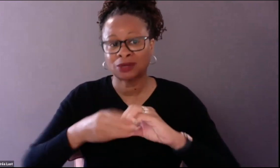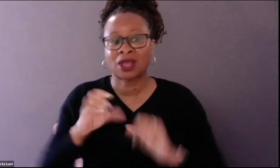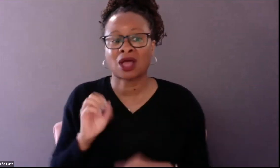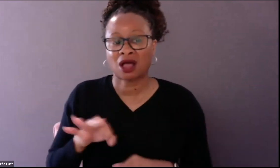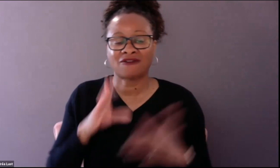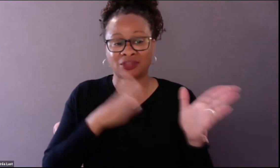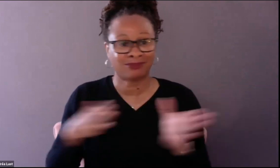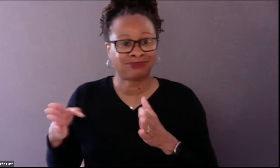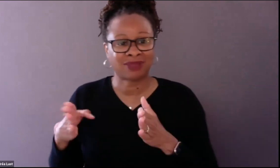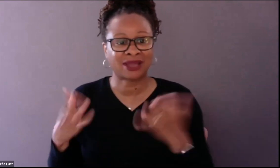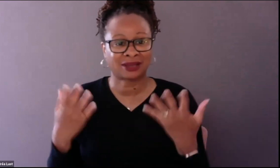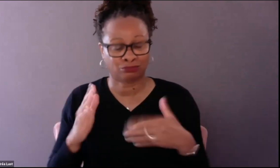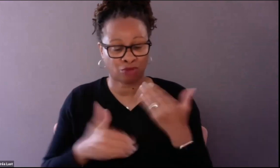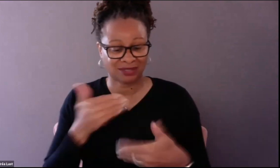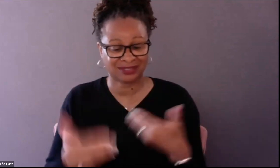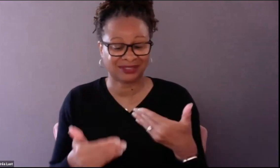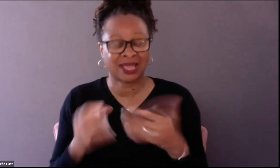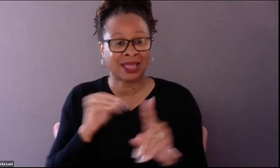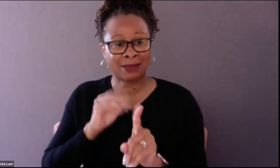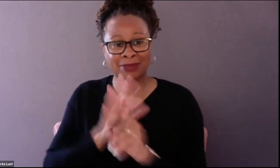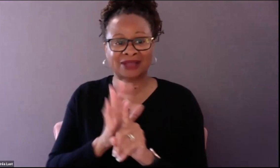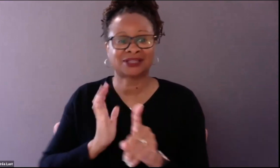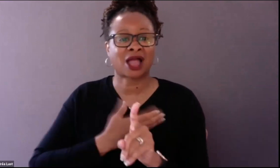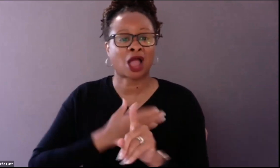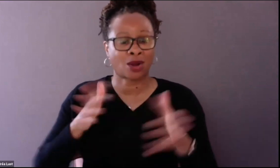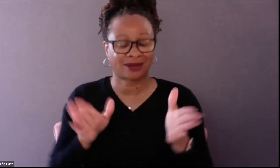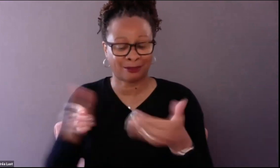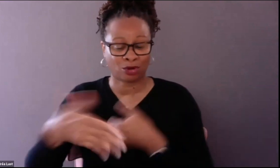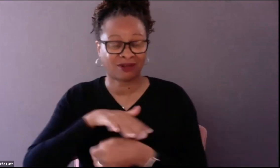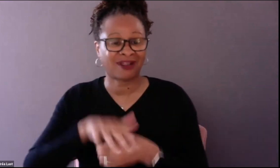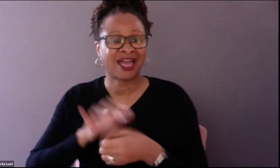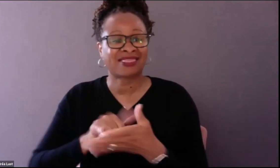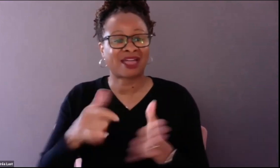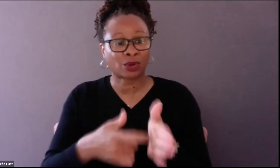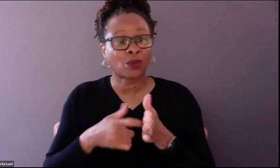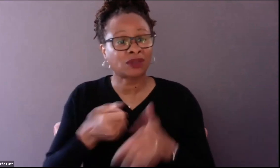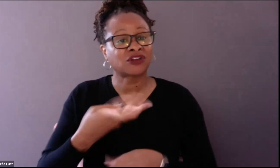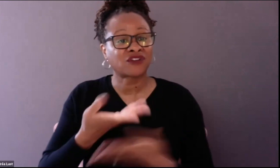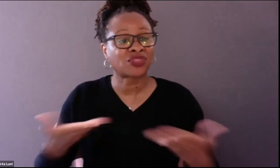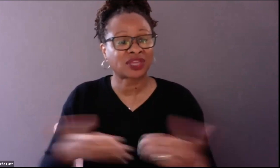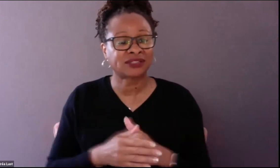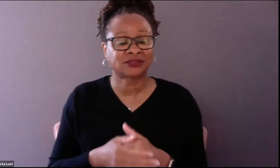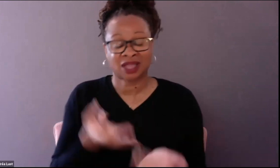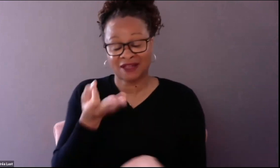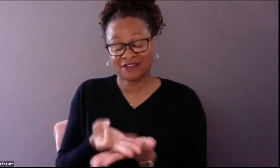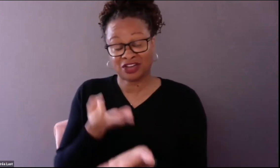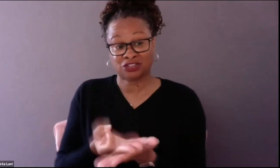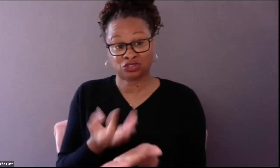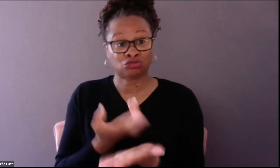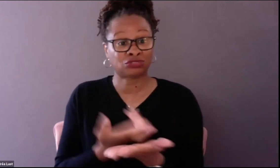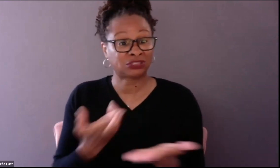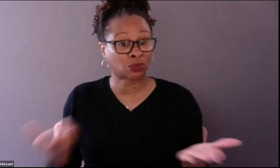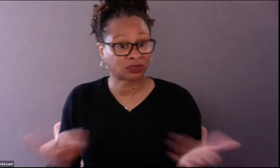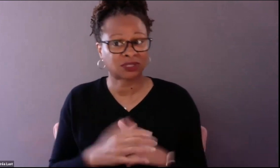planning processes impacting our neighborhoods. And that requires a few things. It requires financial resources. I'm sure you